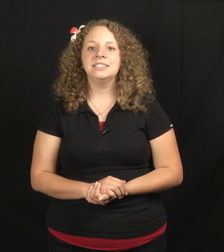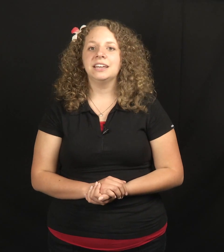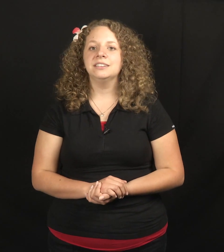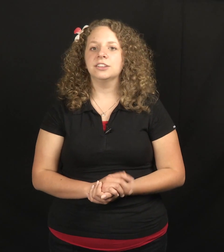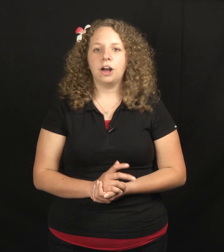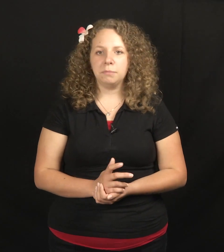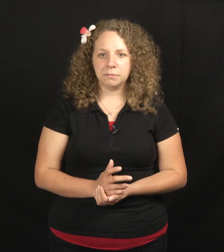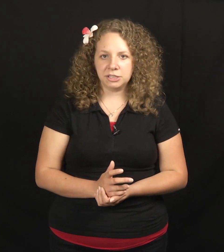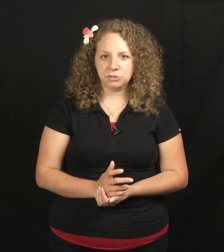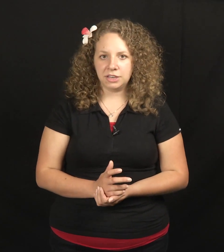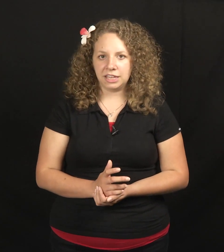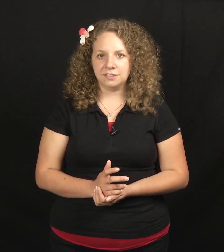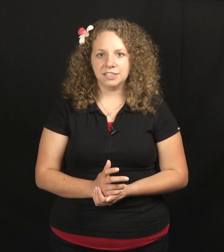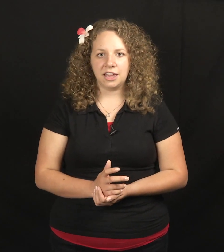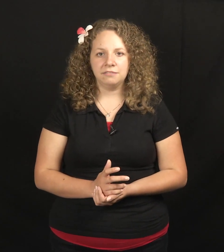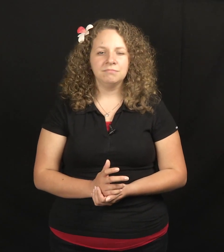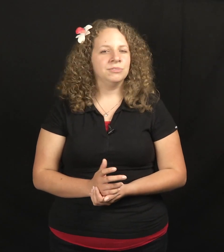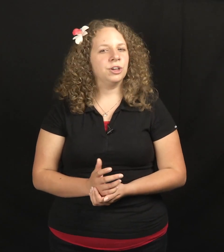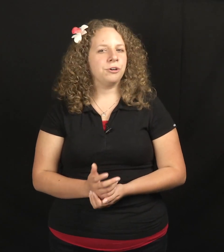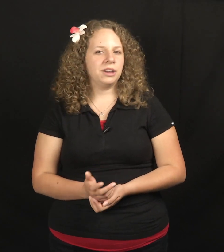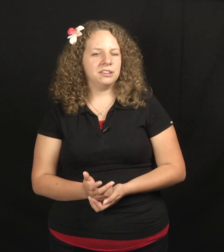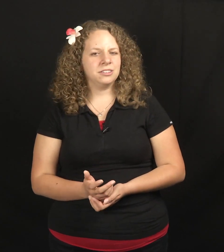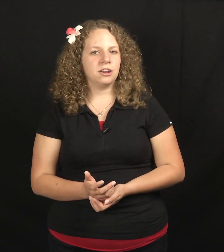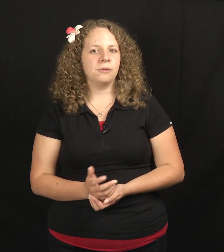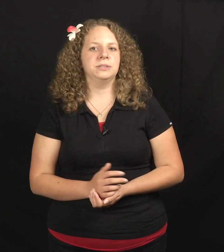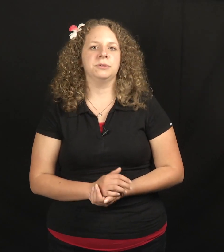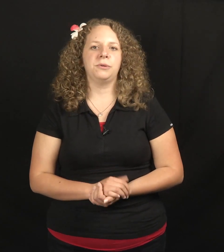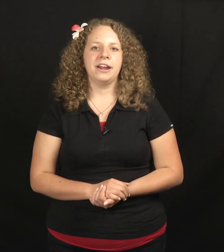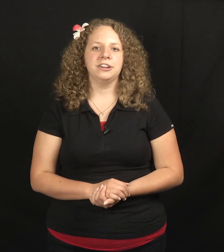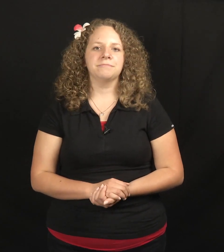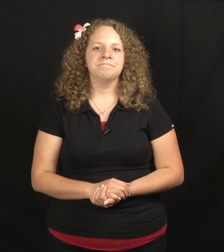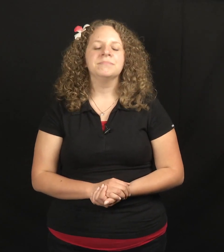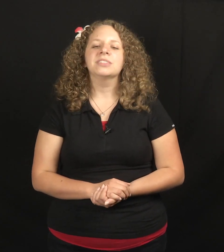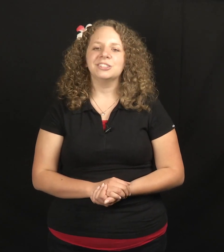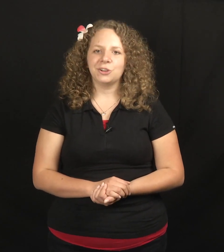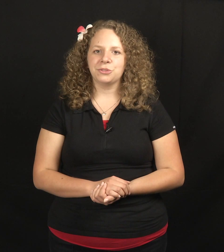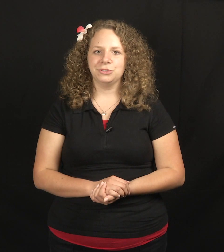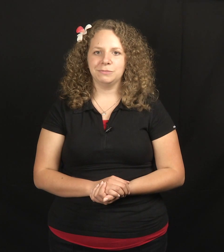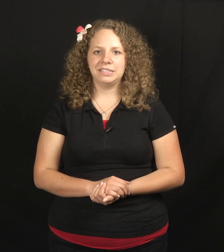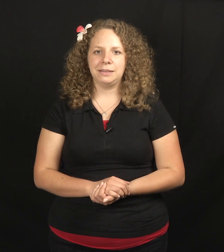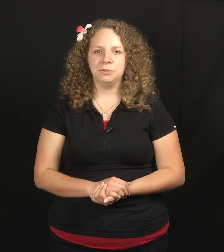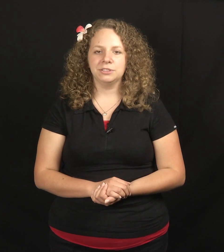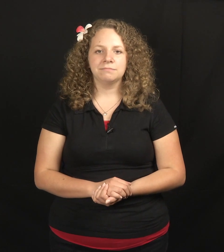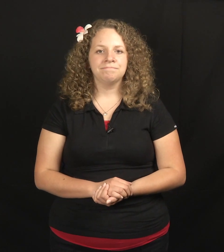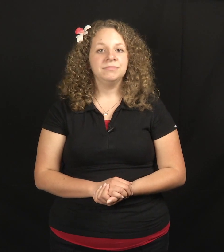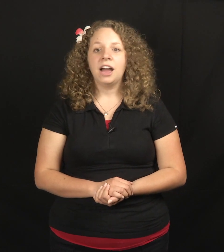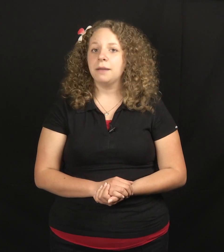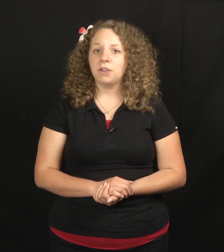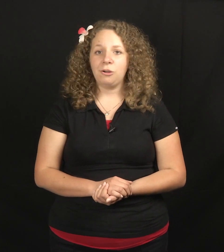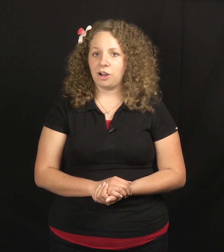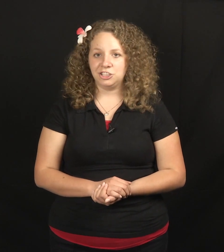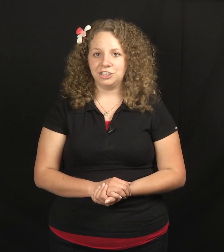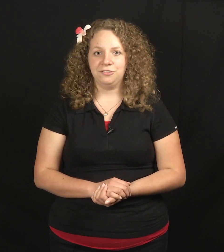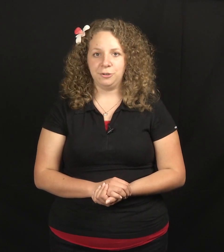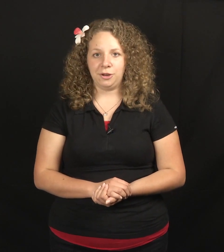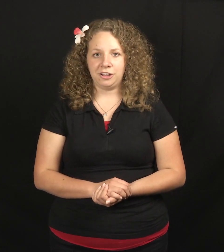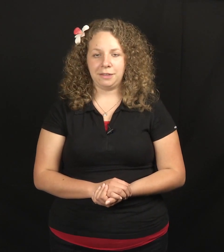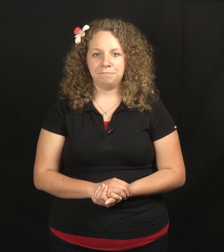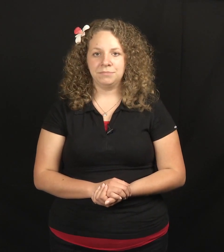signed as a complement to a negative sign, though it is not always required. Let's go through some examples. I'm not watching the football game. The